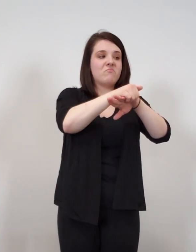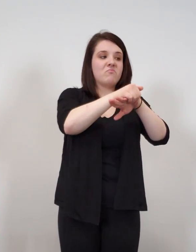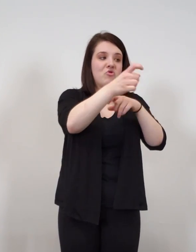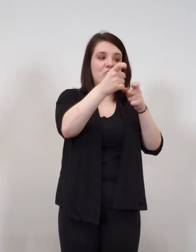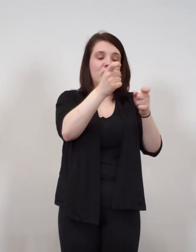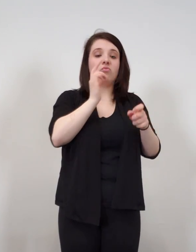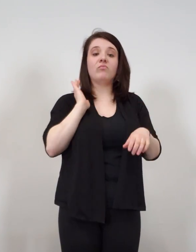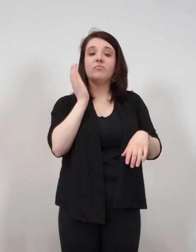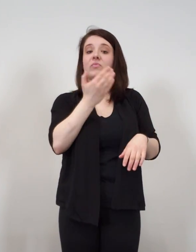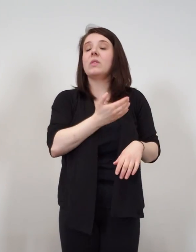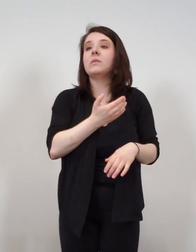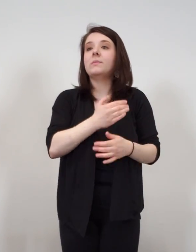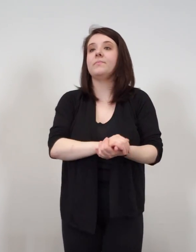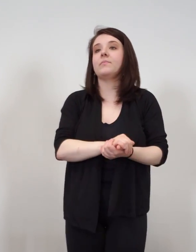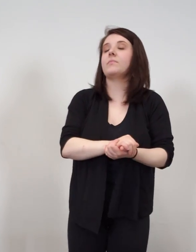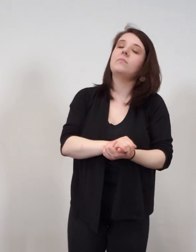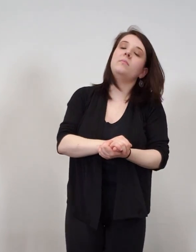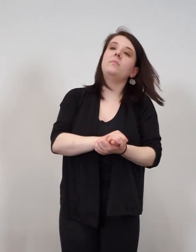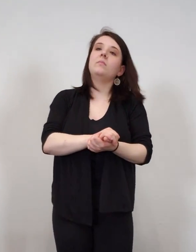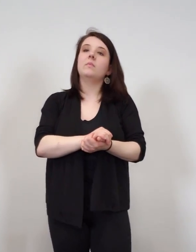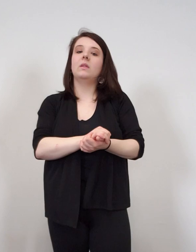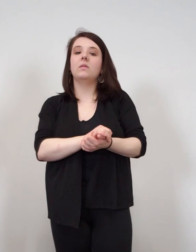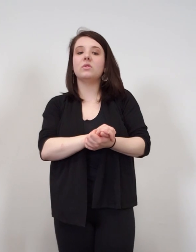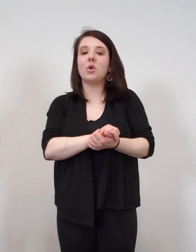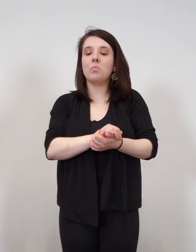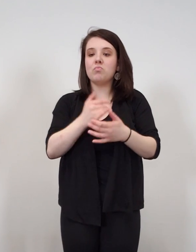illustrated that by drawing the Bill of Rights, which is what we're going to talk about next.